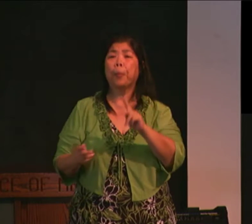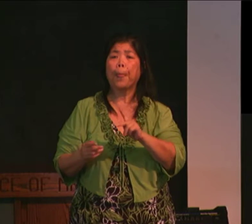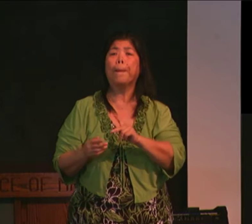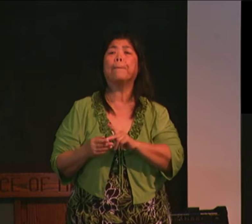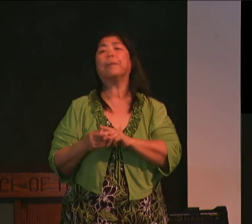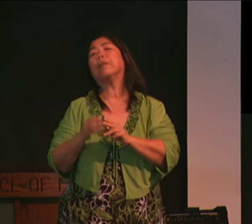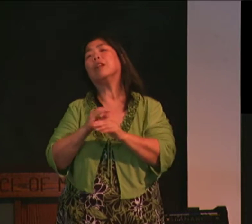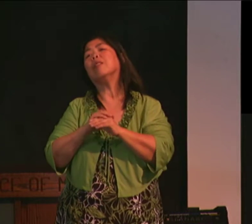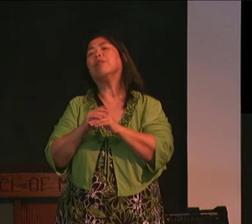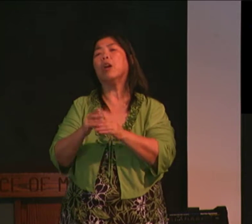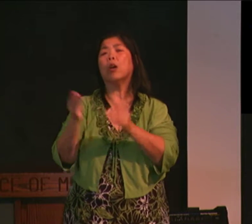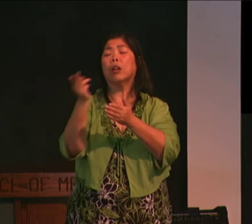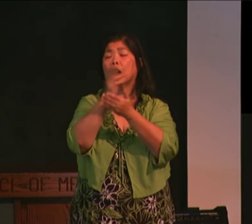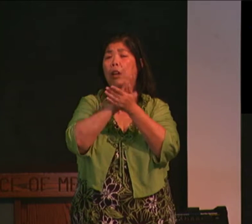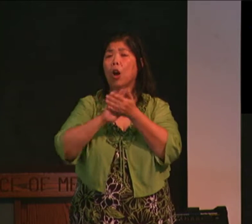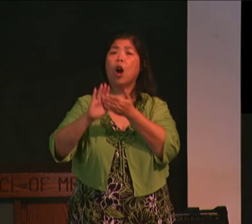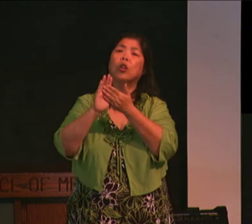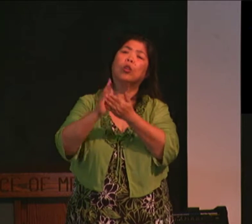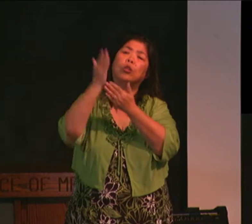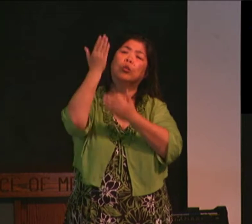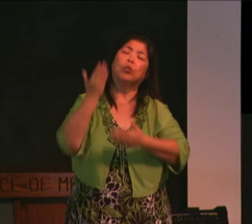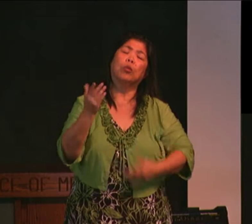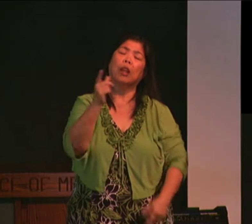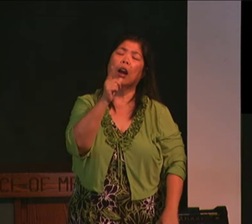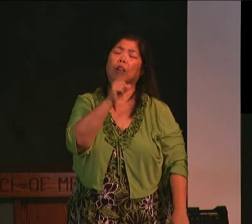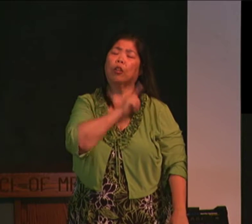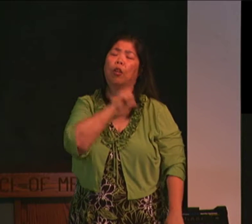people. Holy, holy, holy are you, Lord.